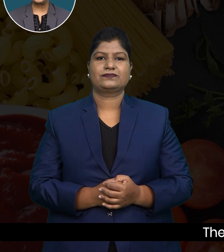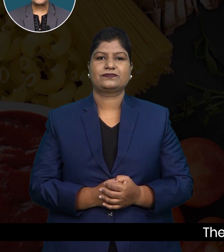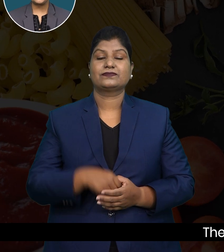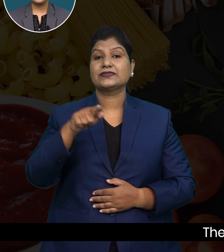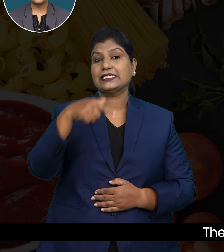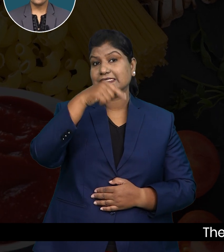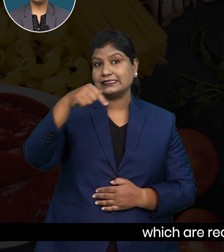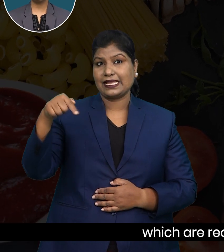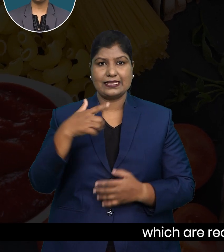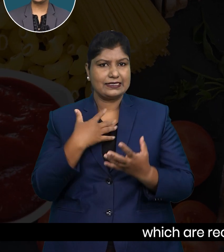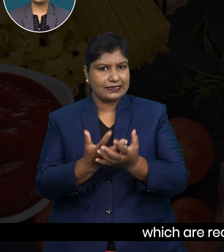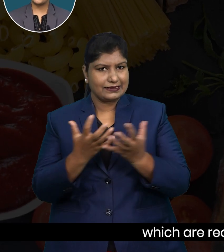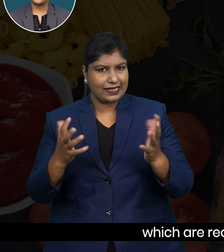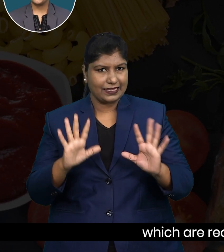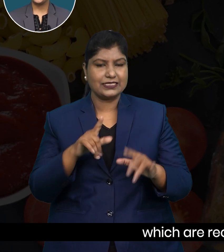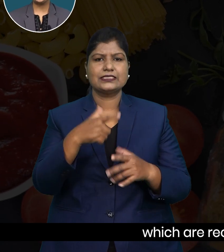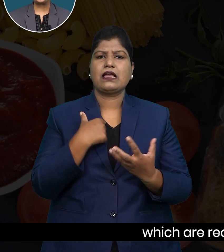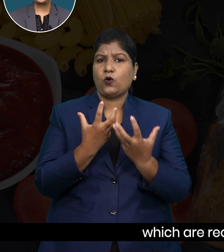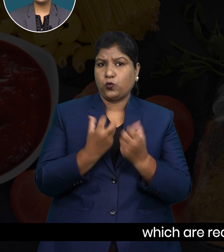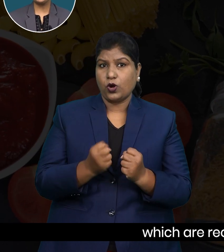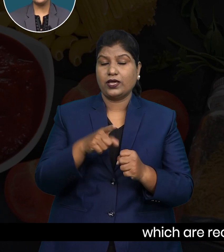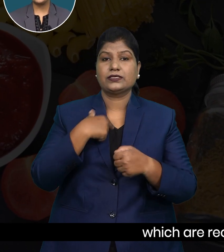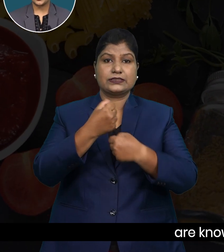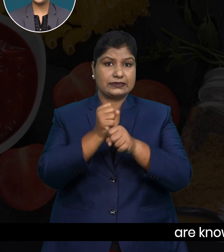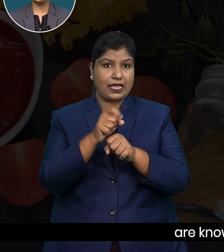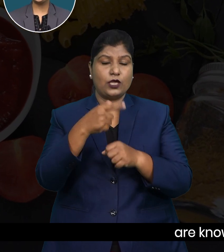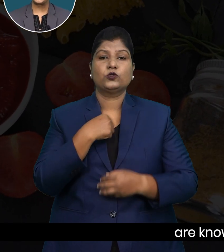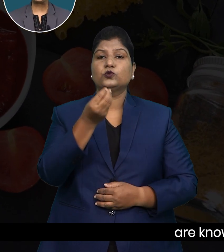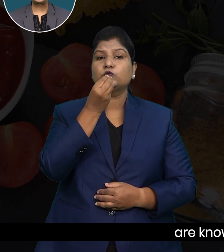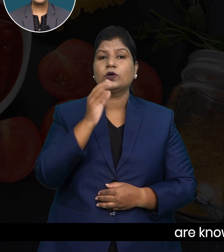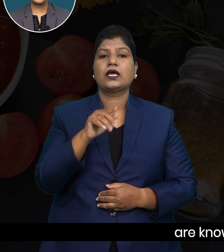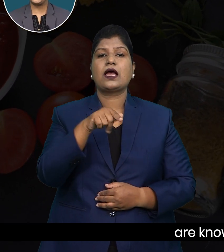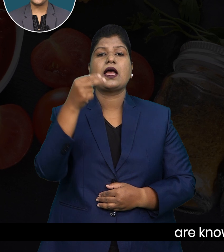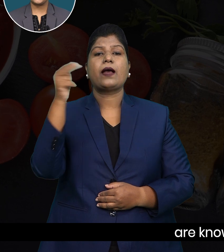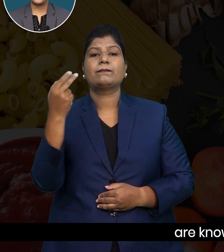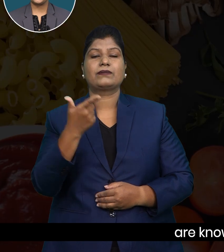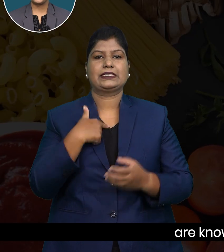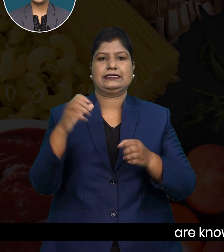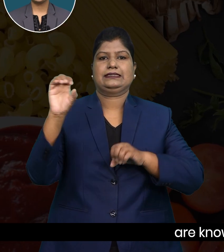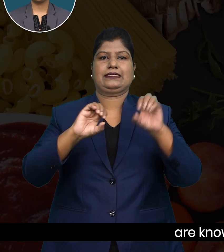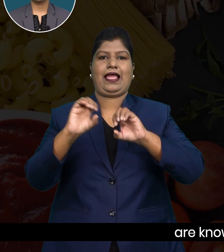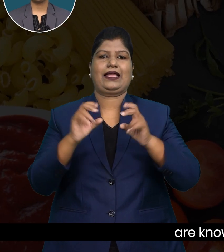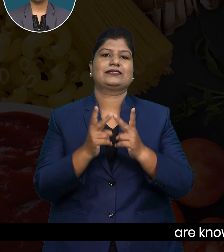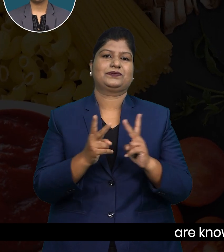These materials which are required to prepare food are known as ingredients.